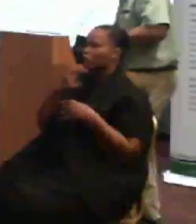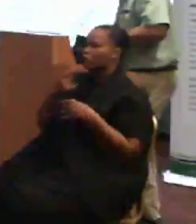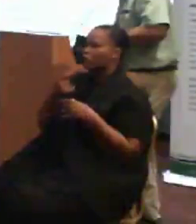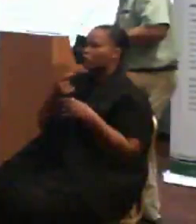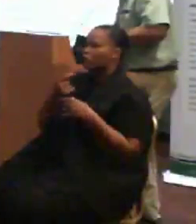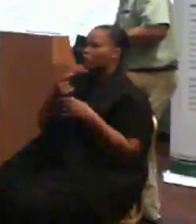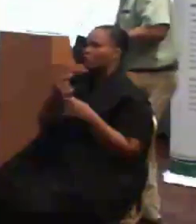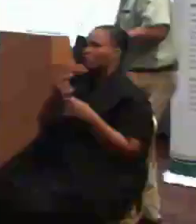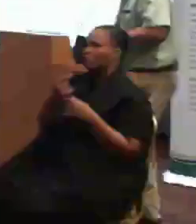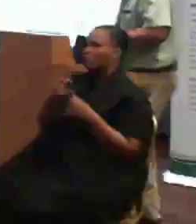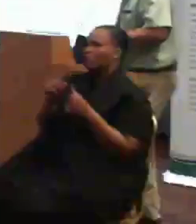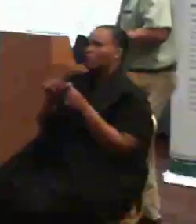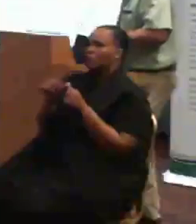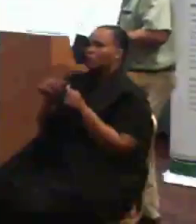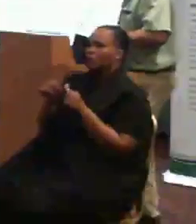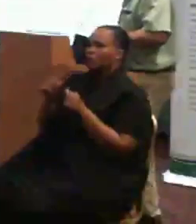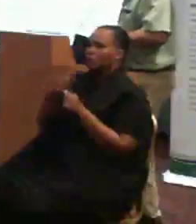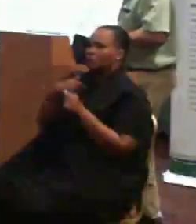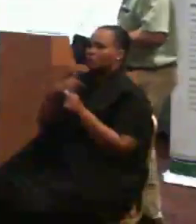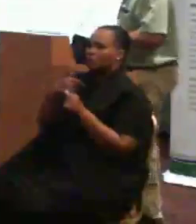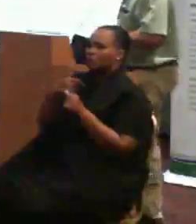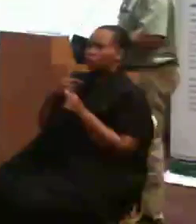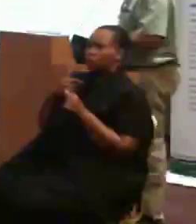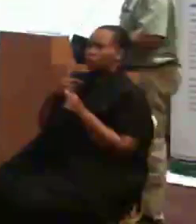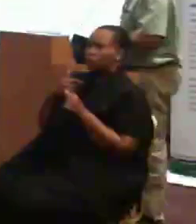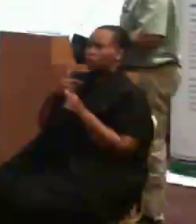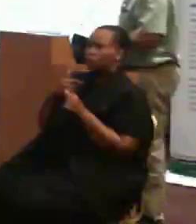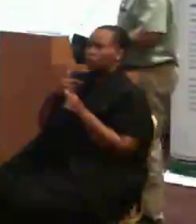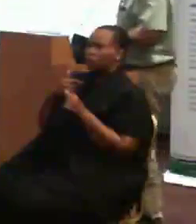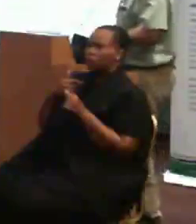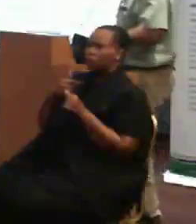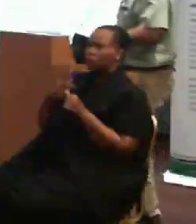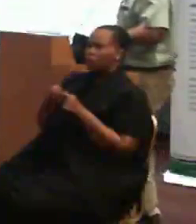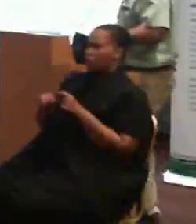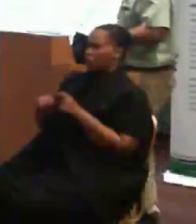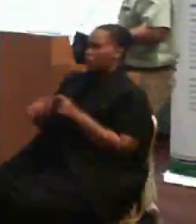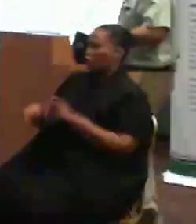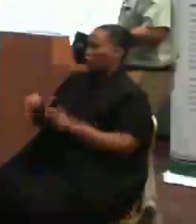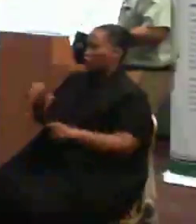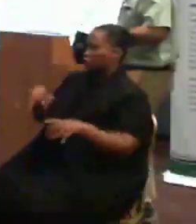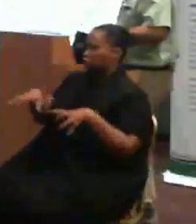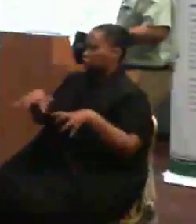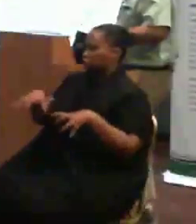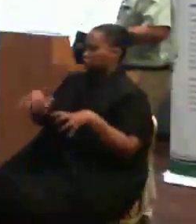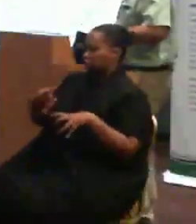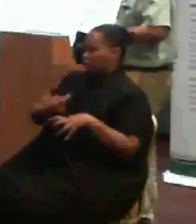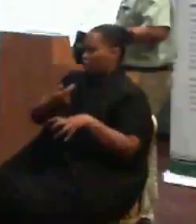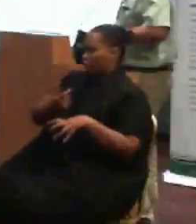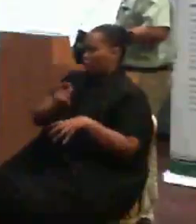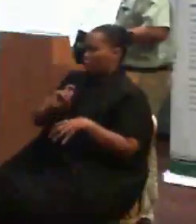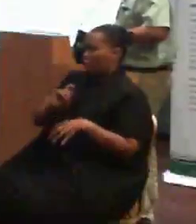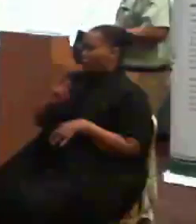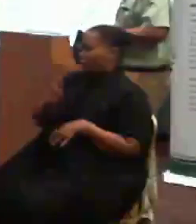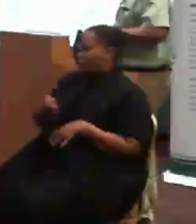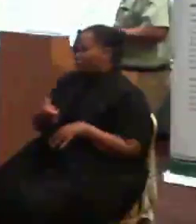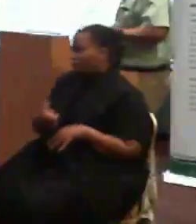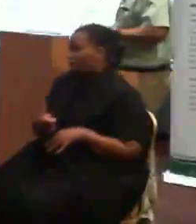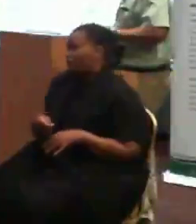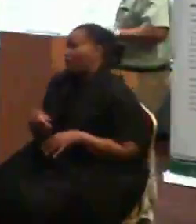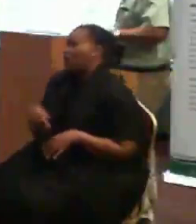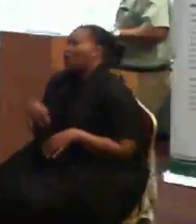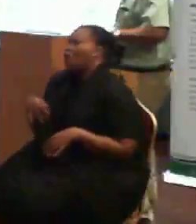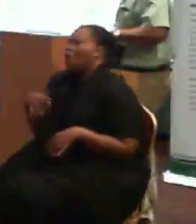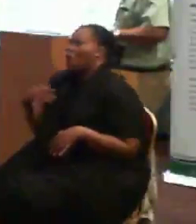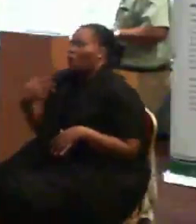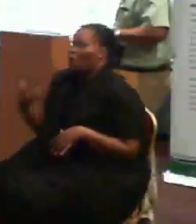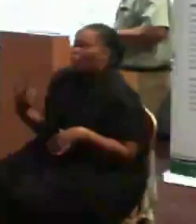I'd rather go and buy my own generator or generate electricity from, I don't know, water flows